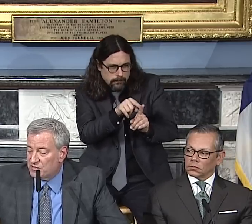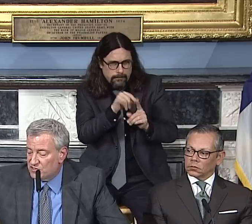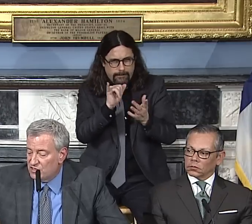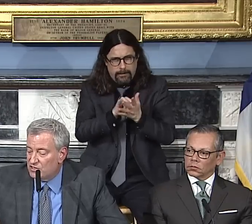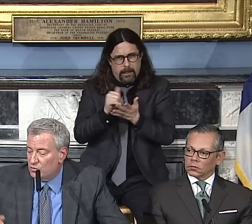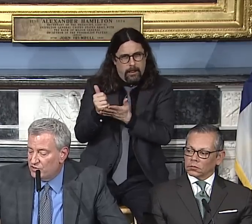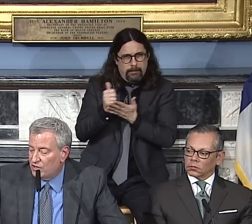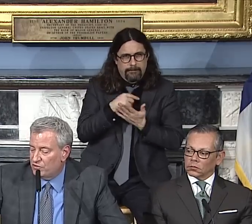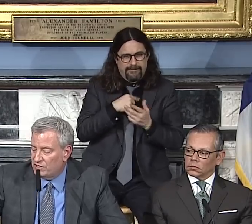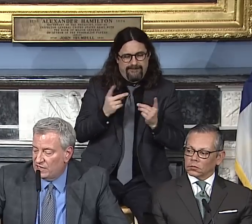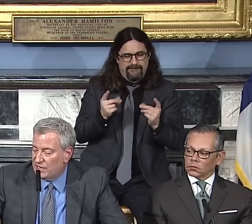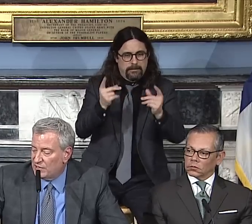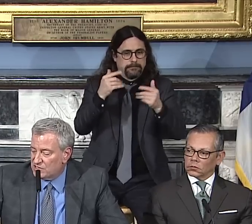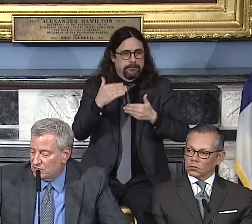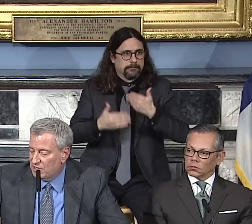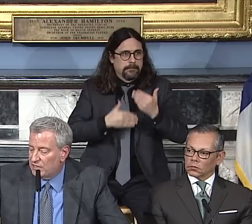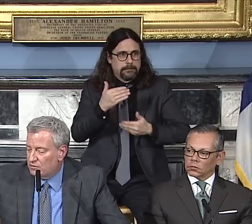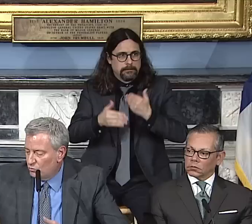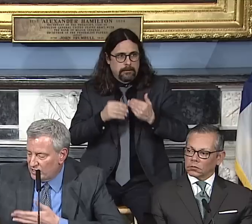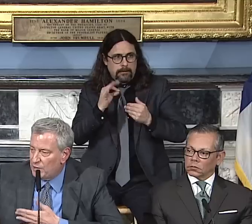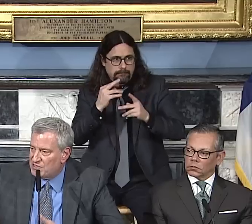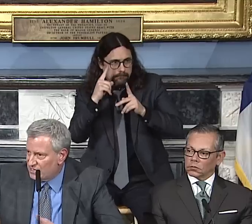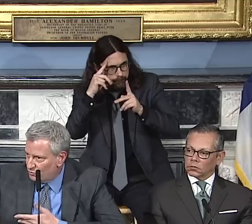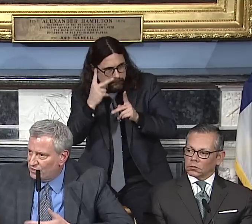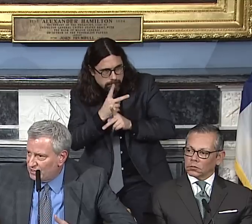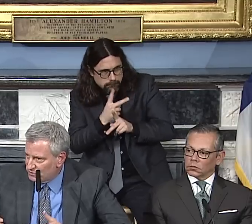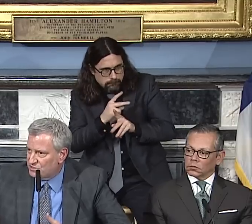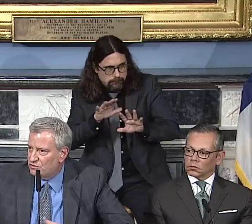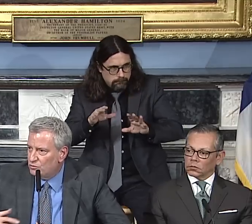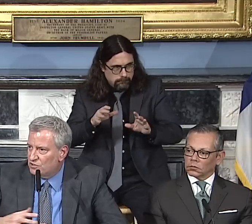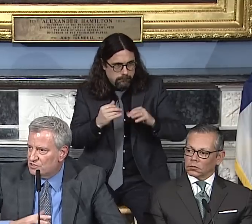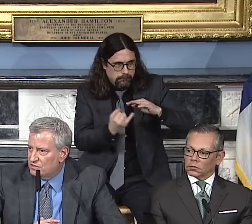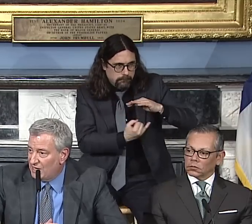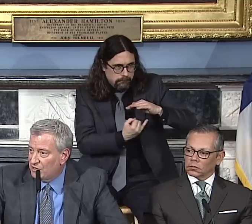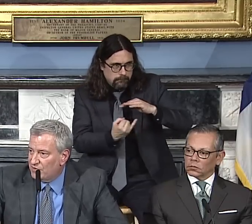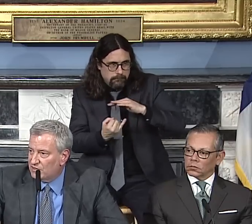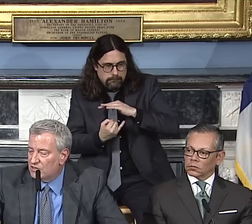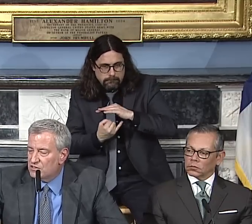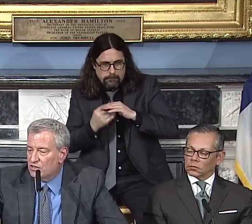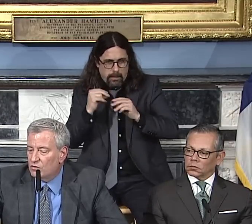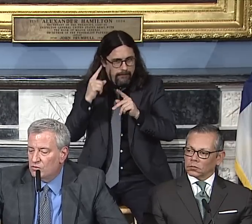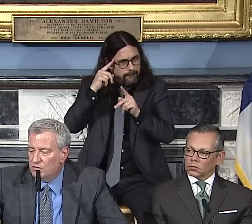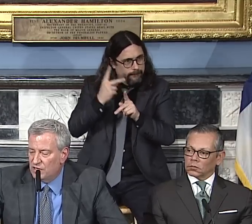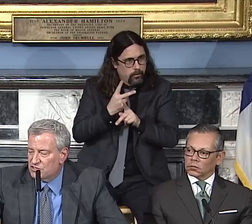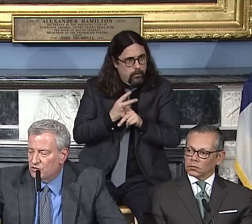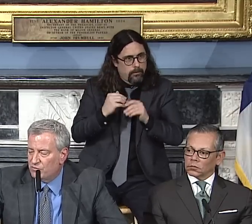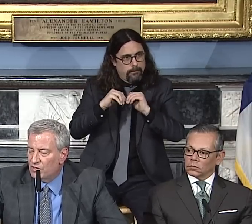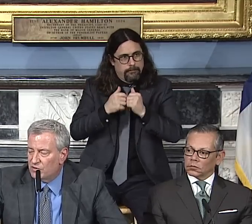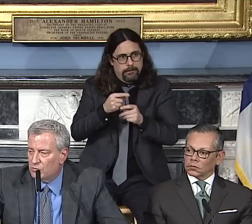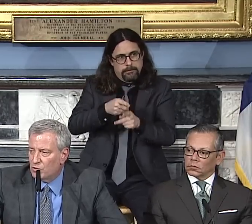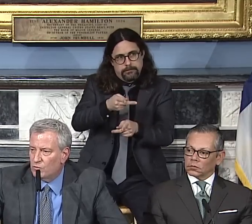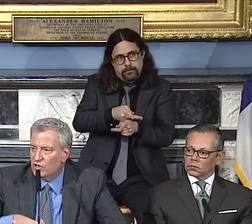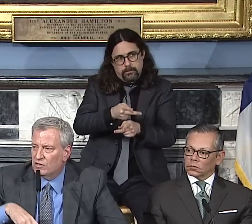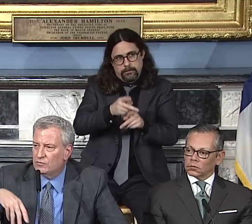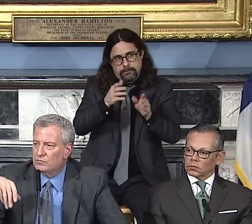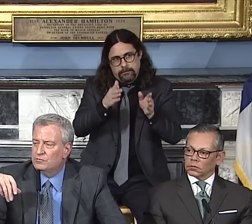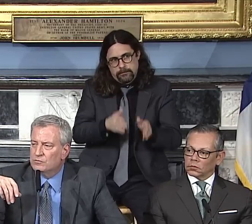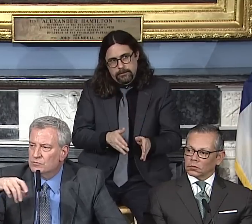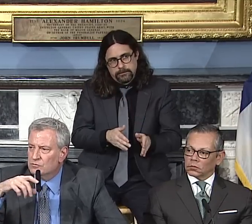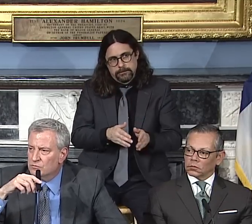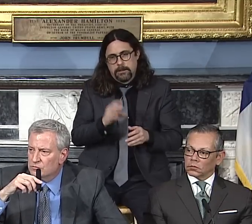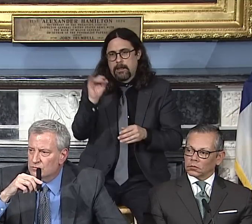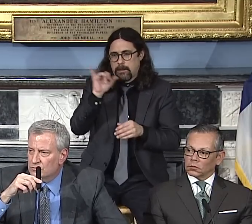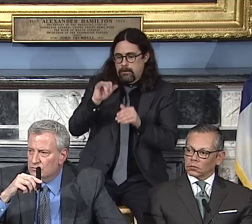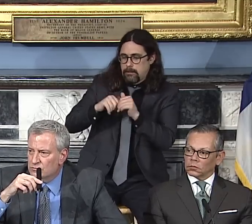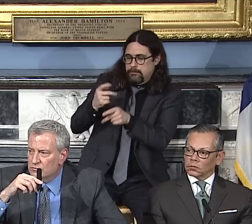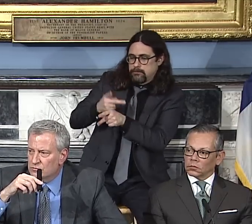also helps us to deal with other dynamics like what happens to everyone else who was not affected. So there's still very, very important work. Are they in touch